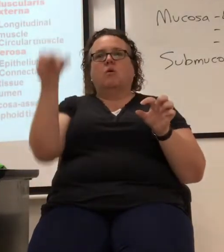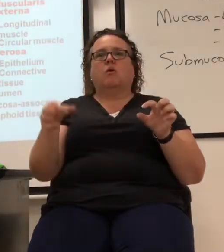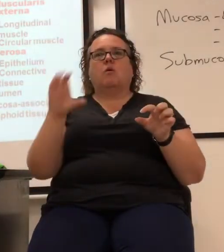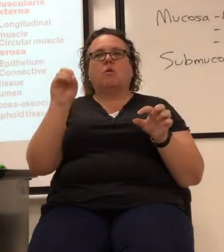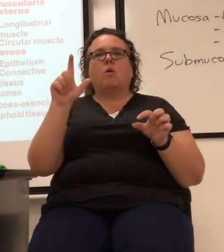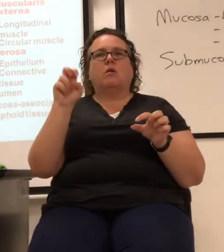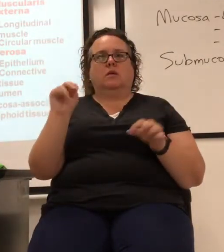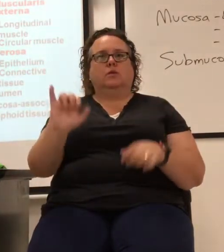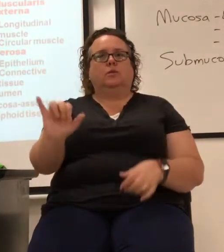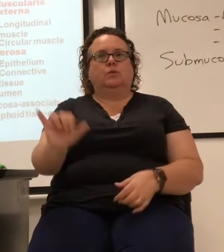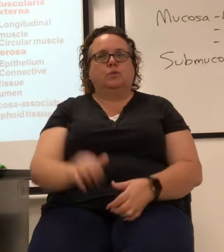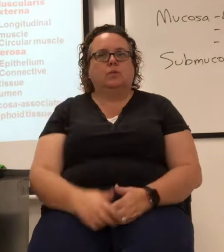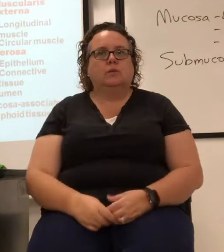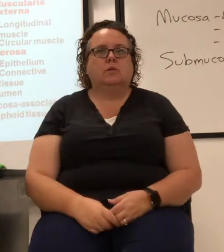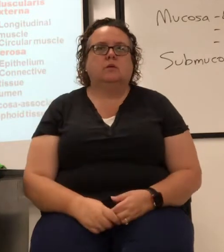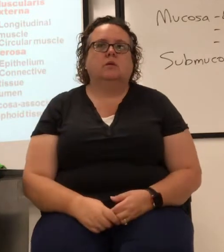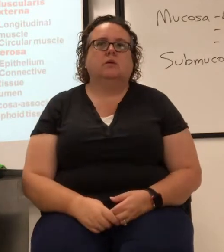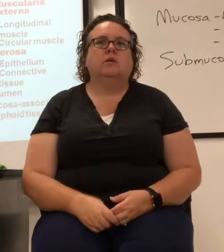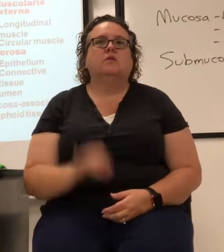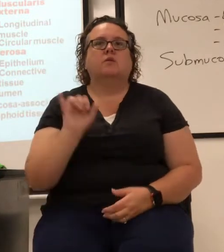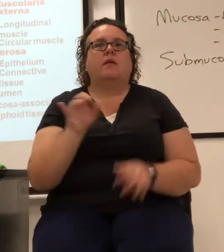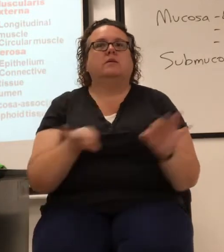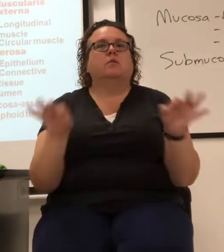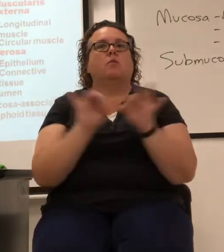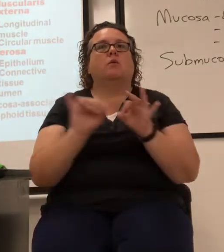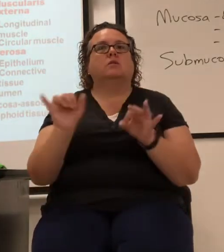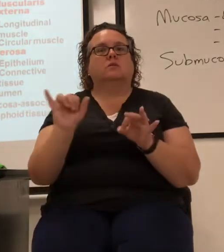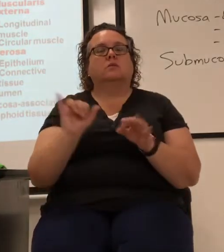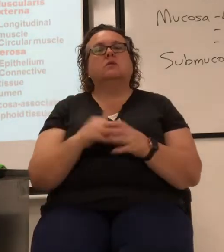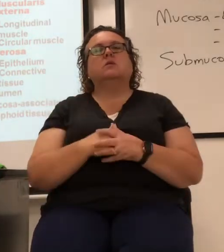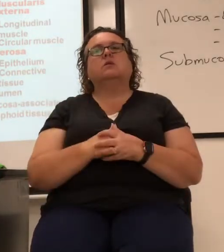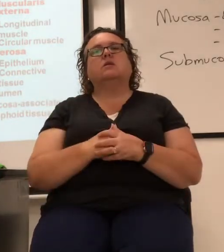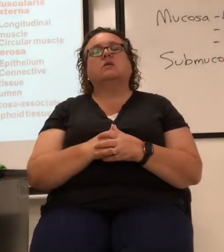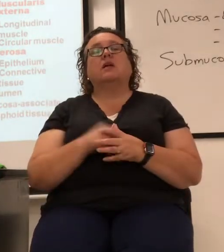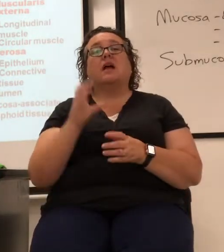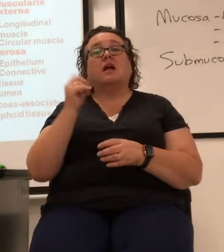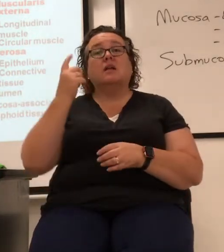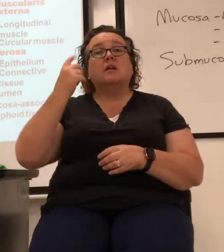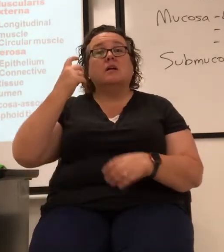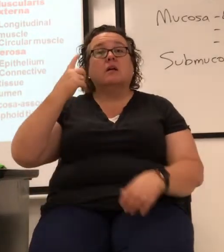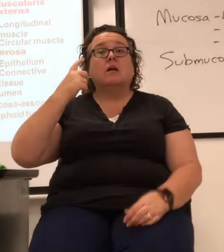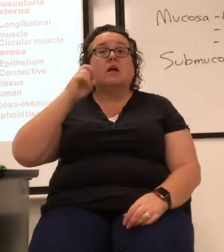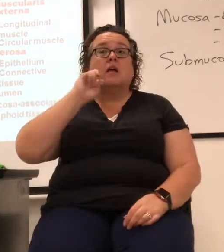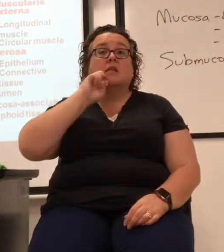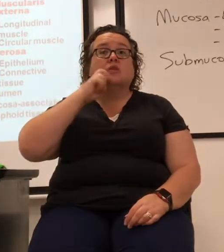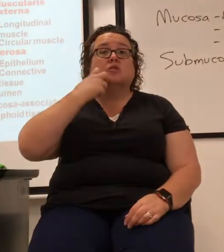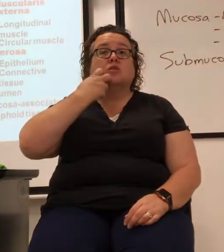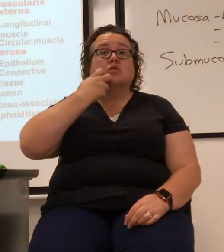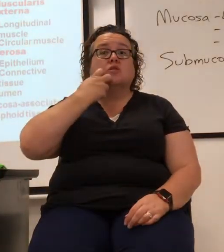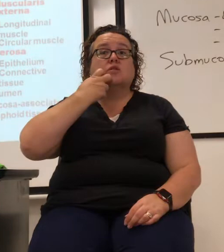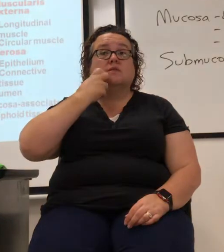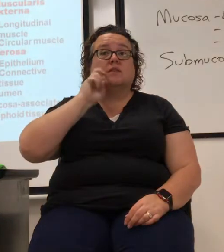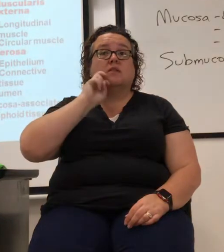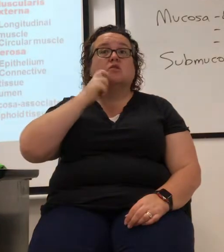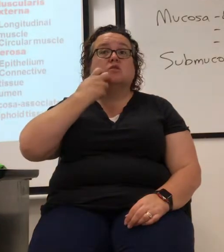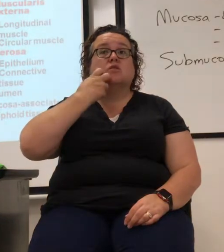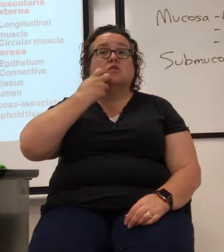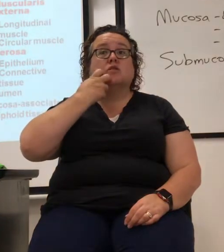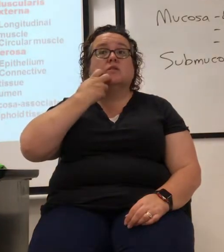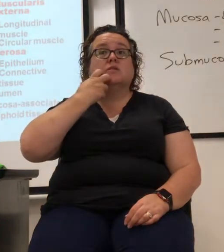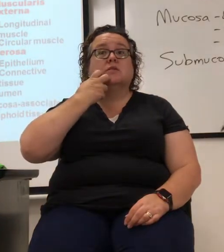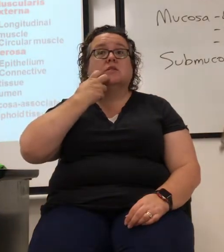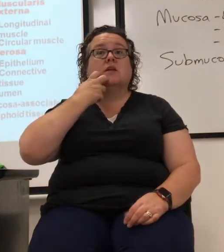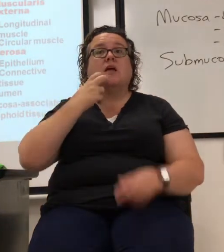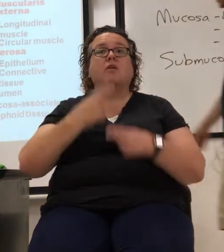That part of the tract. So those are some important things. And there's nerves in the submucosa, and they're called